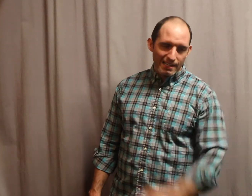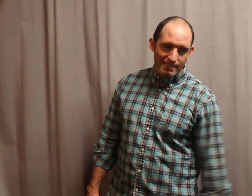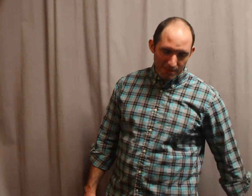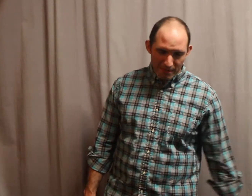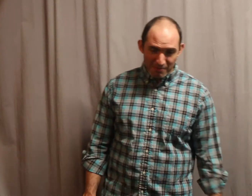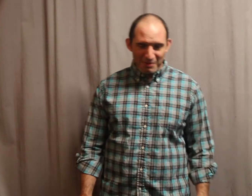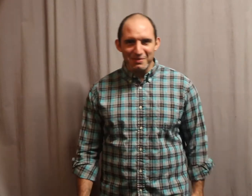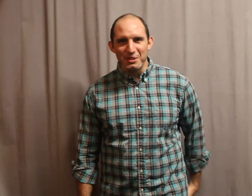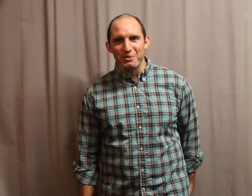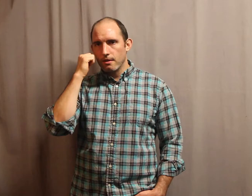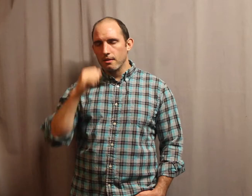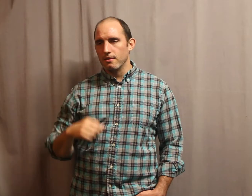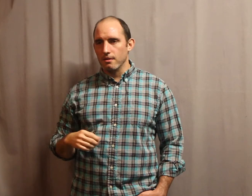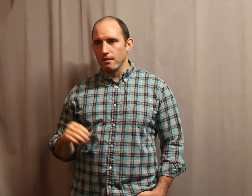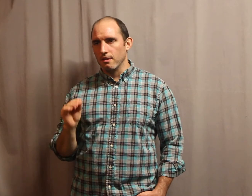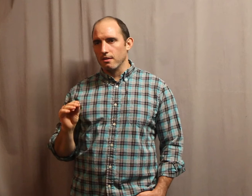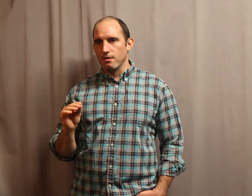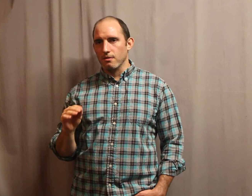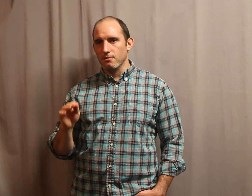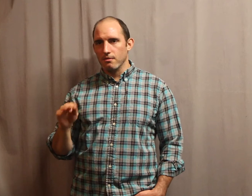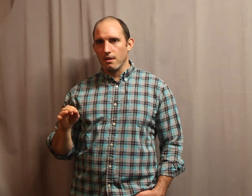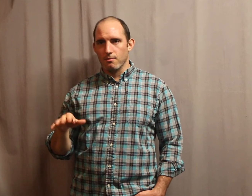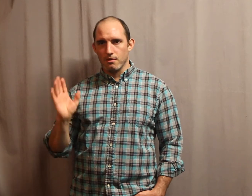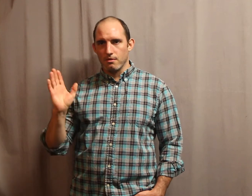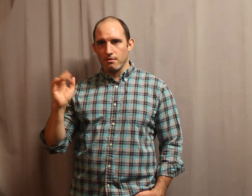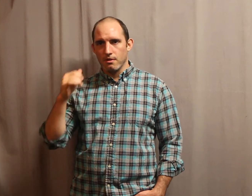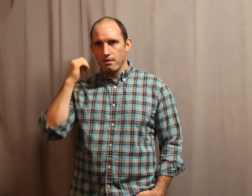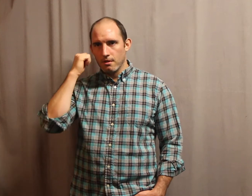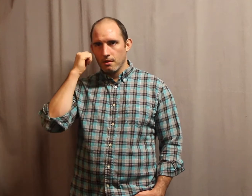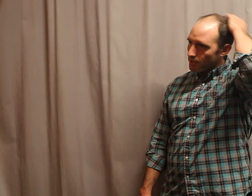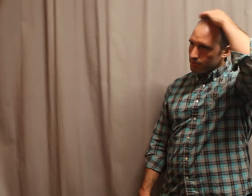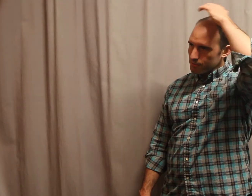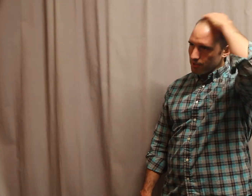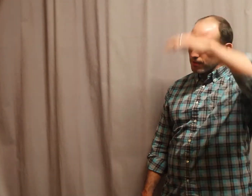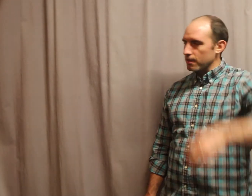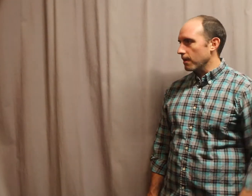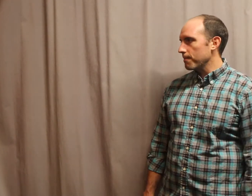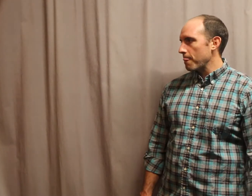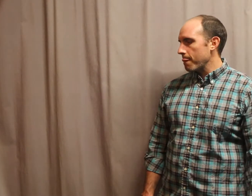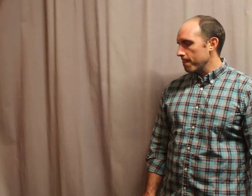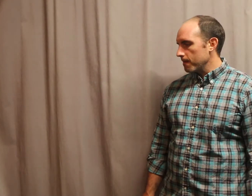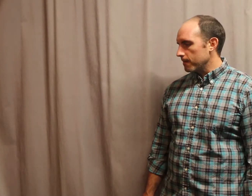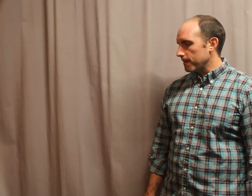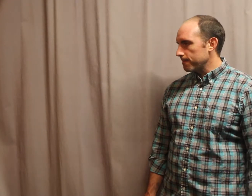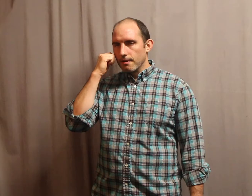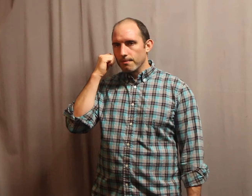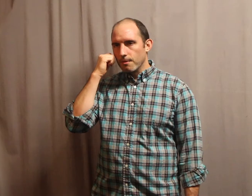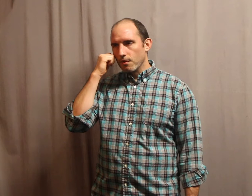Ah, okay. Well, thank goodness. Let's get a nice clear count. 1, 2, 3. Oh, I'm sweating already. All right. Okay, go. All right. I'm wondering